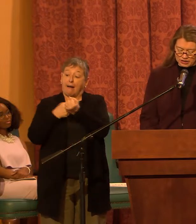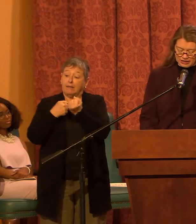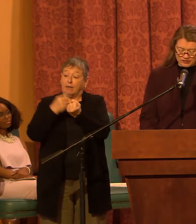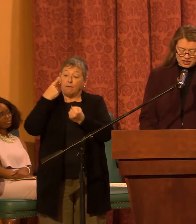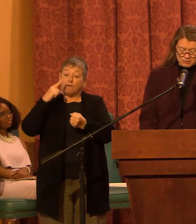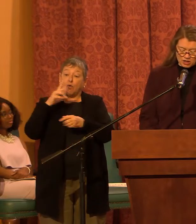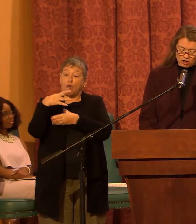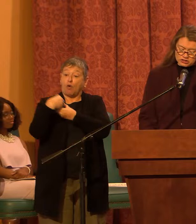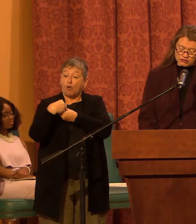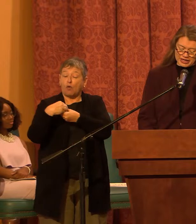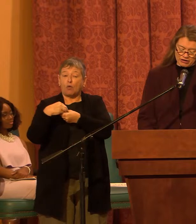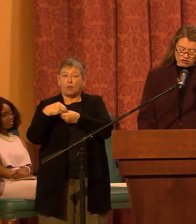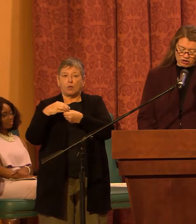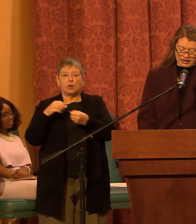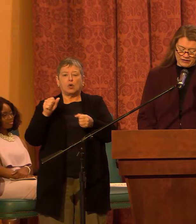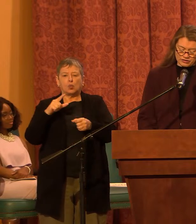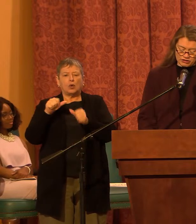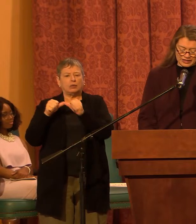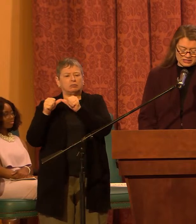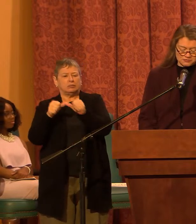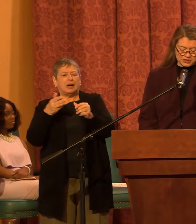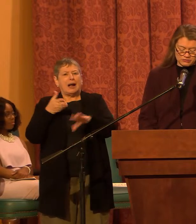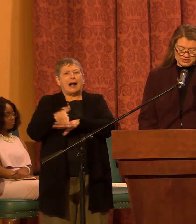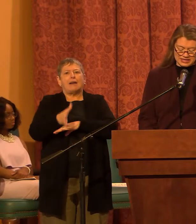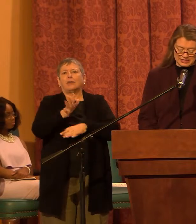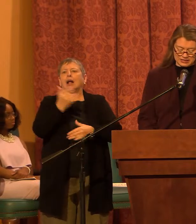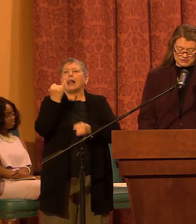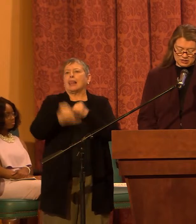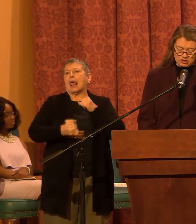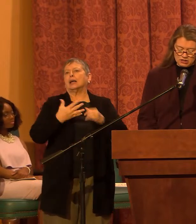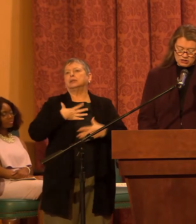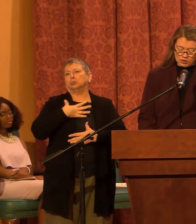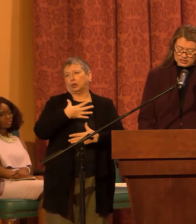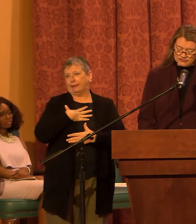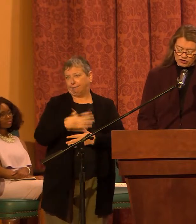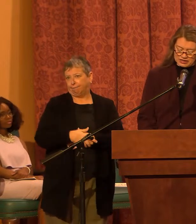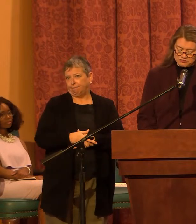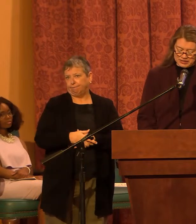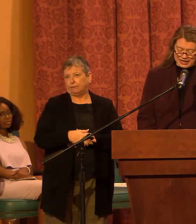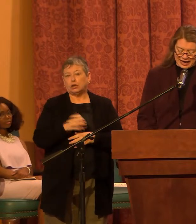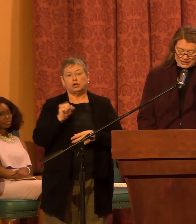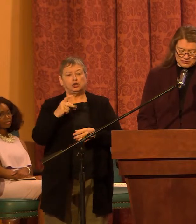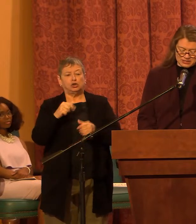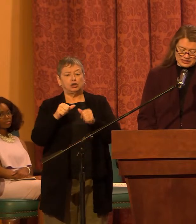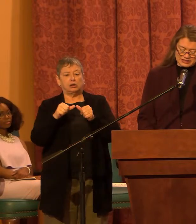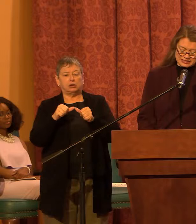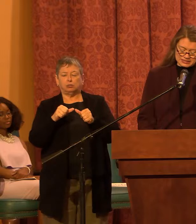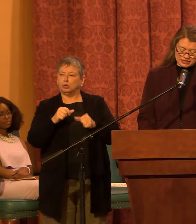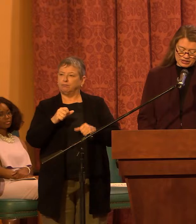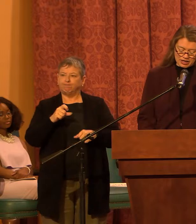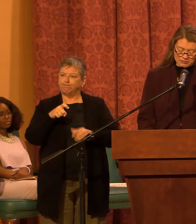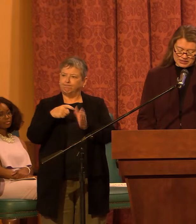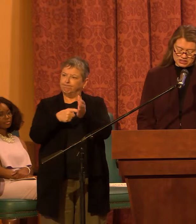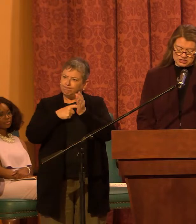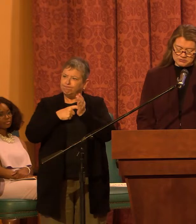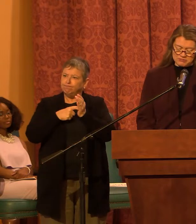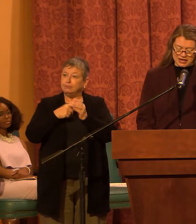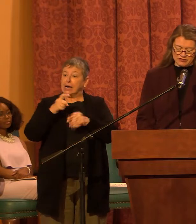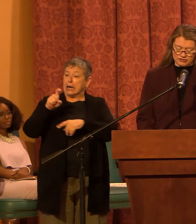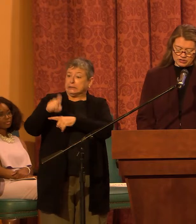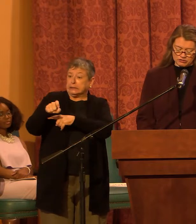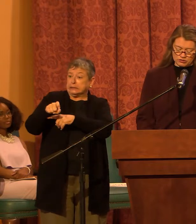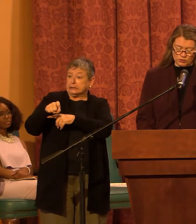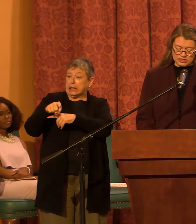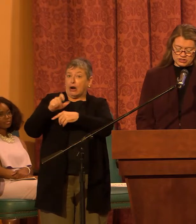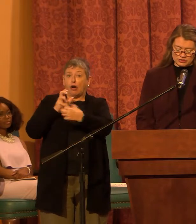throughout her life, but also carried on after her last breath was taken, going as far as being adamant that necessary accommodations be